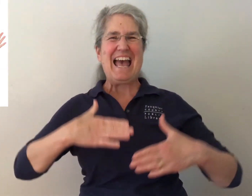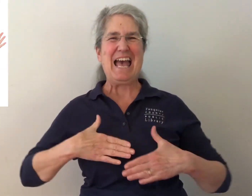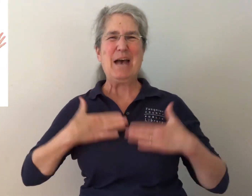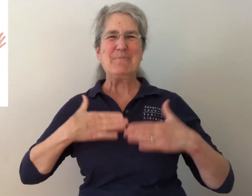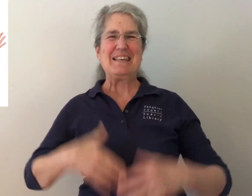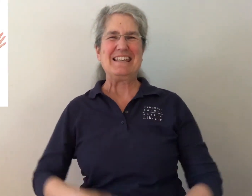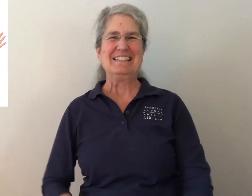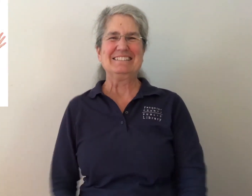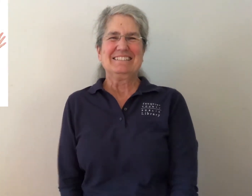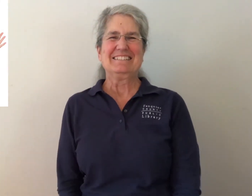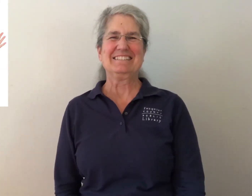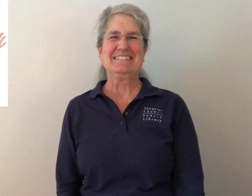happy.